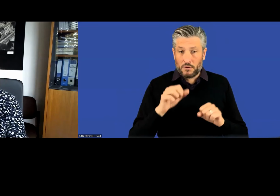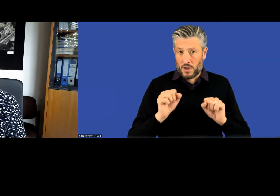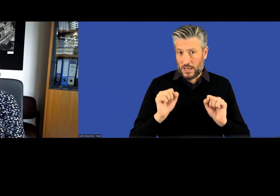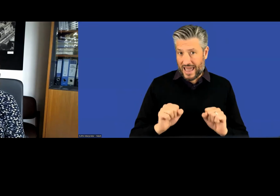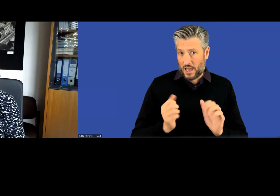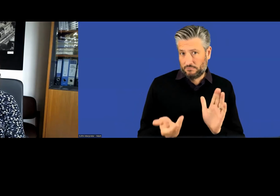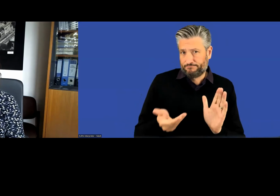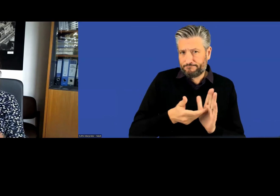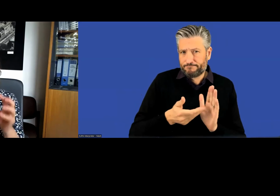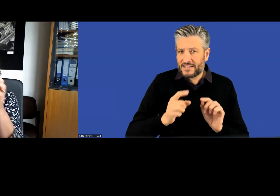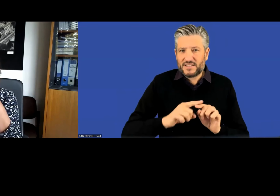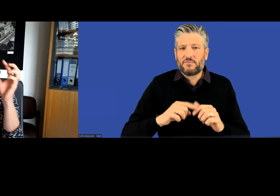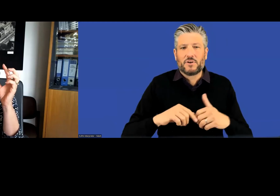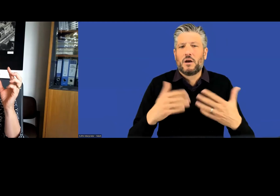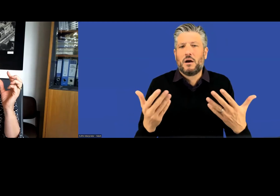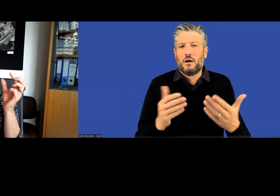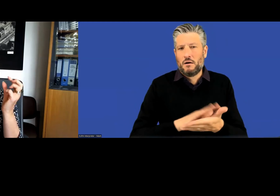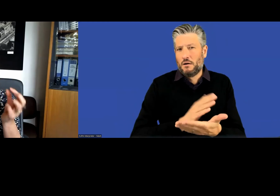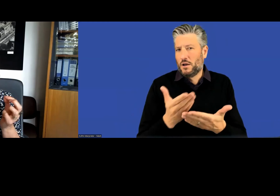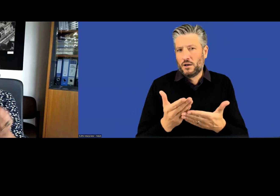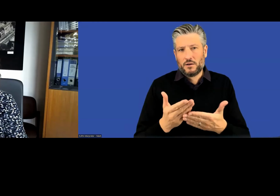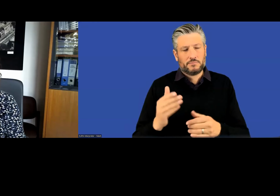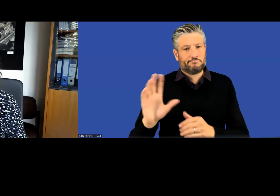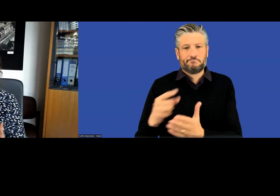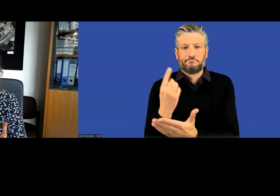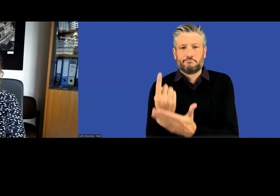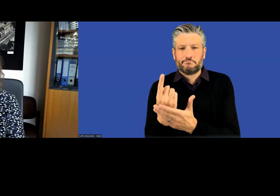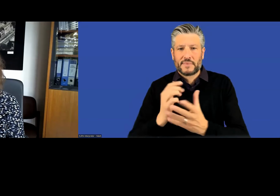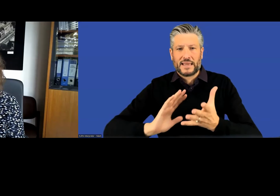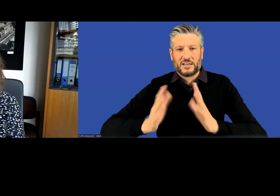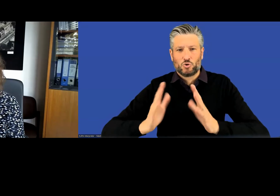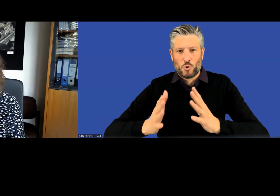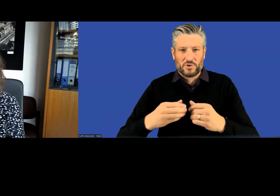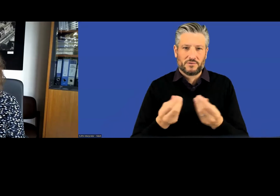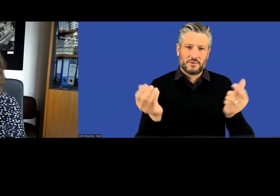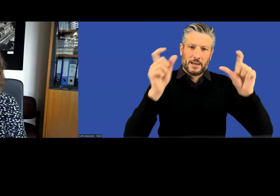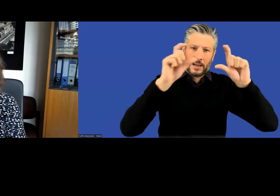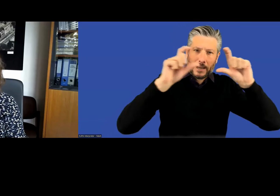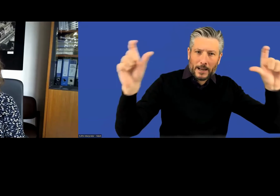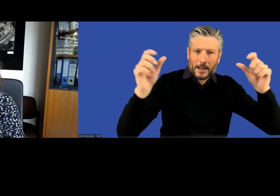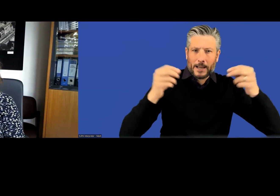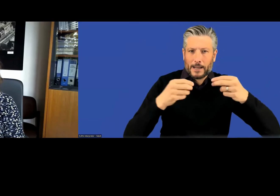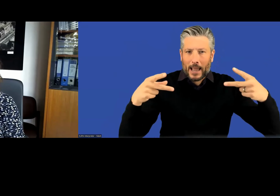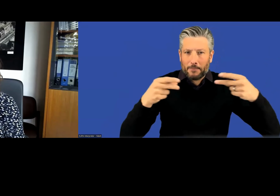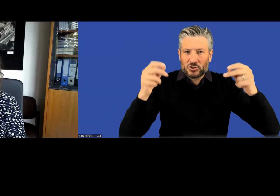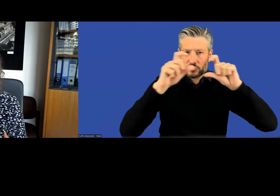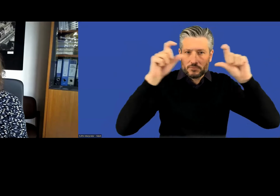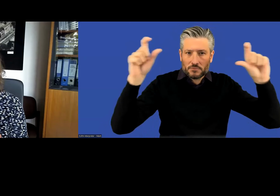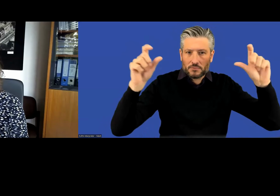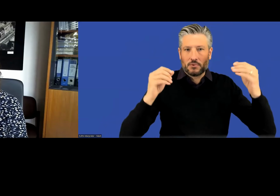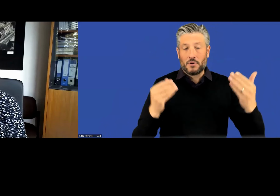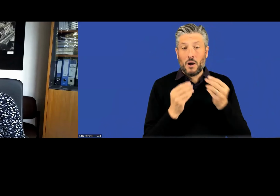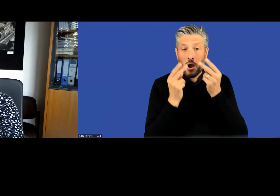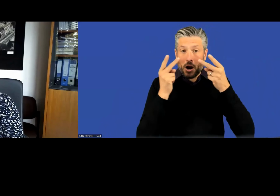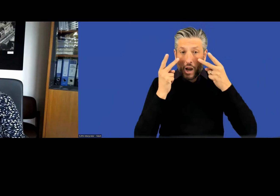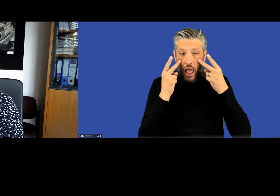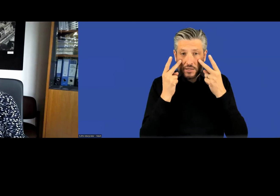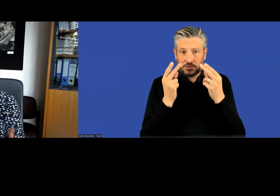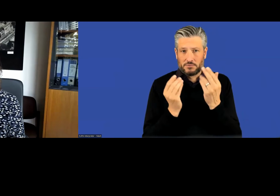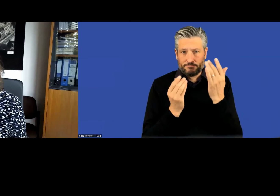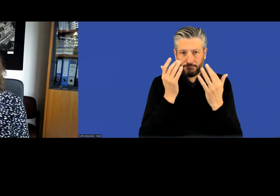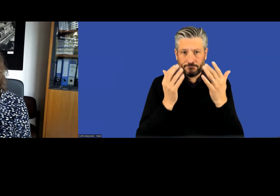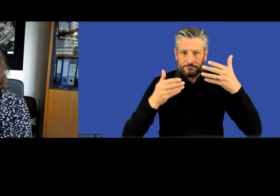captions or signed performance or even smart caption glasses, allowing access for those with hearing impairments, audio described